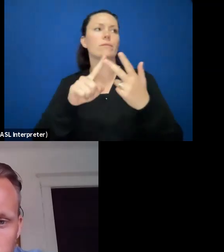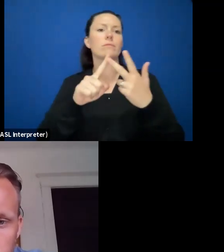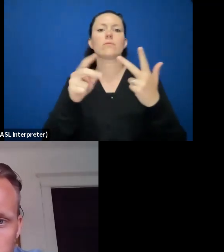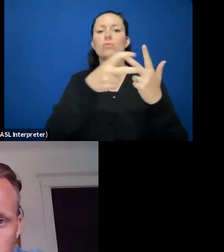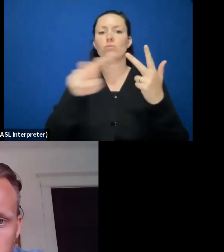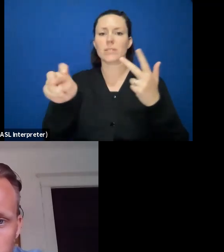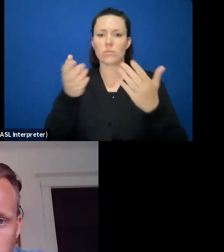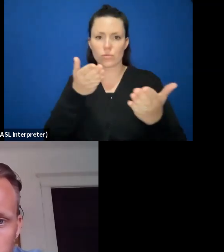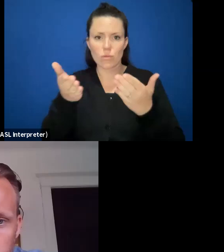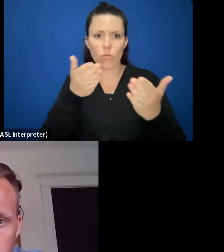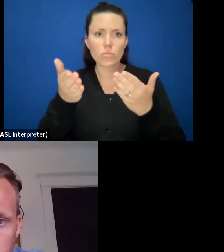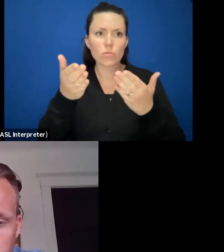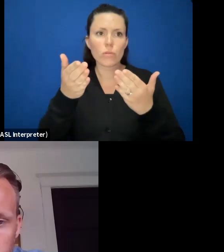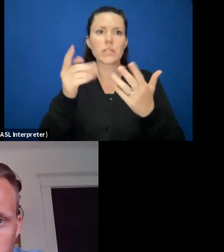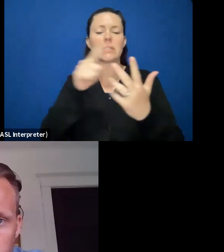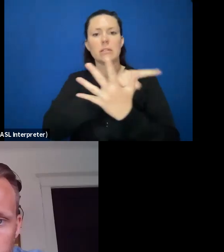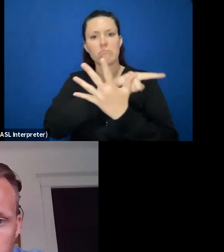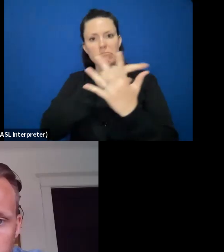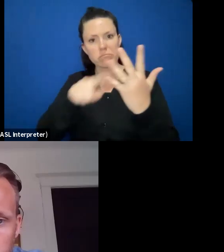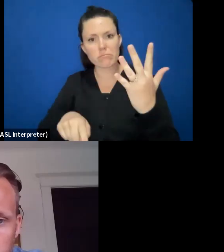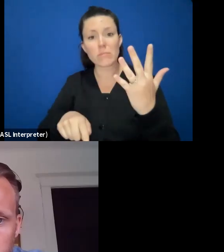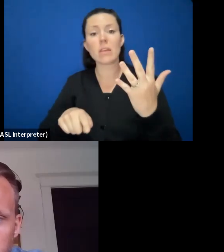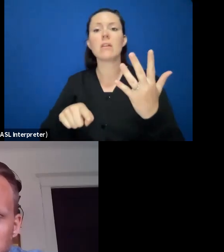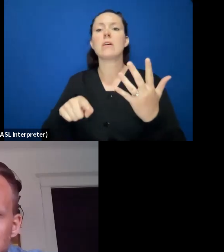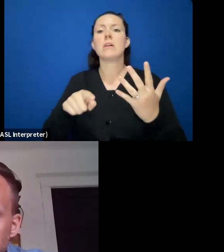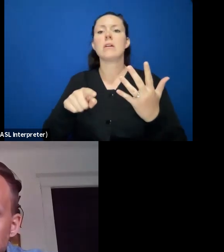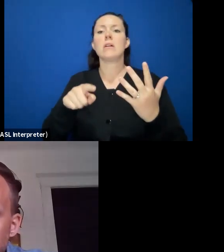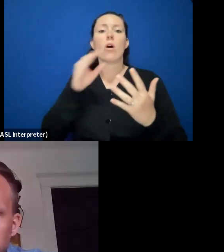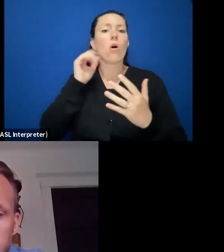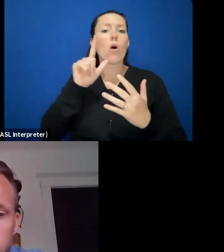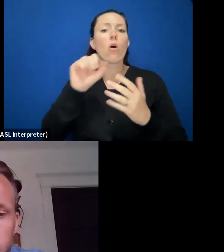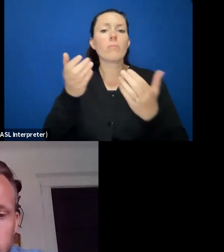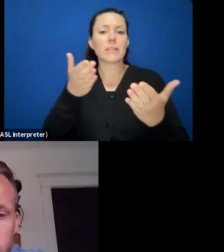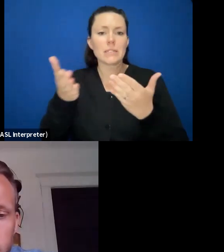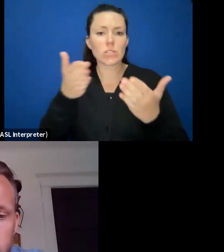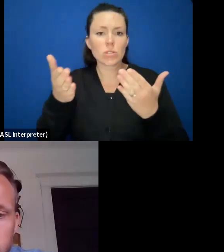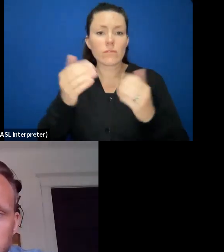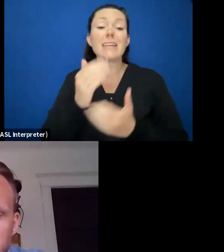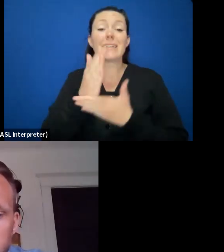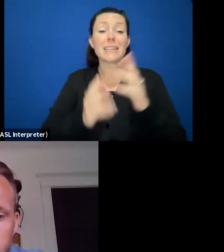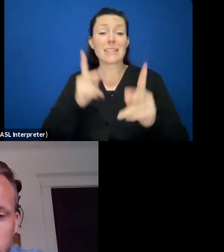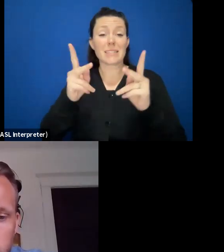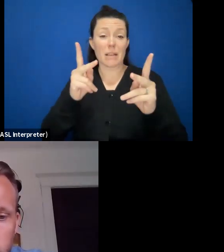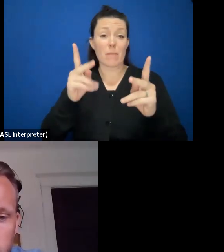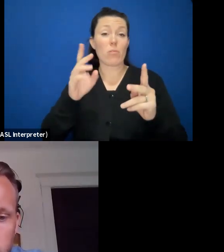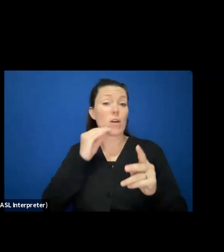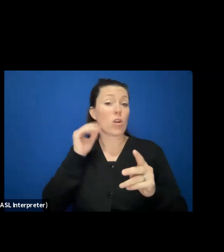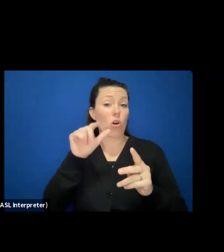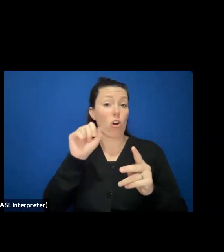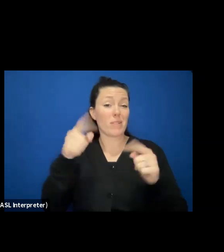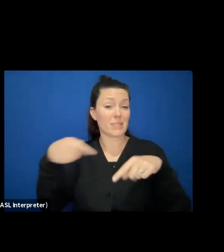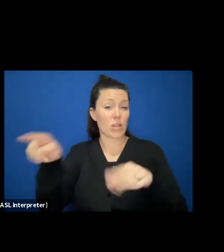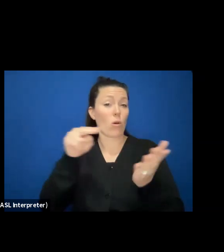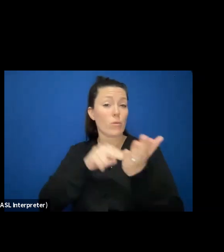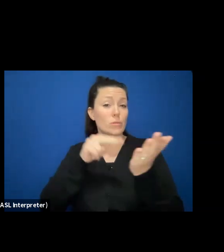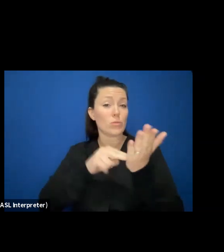services. For those that were on homelessness, probably went to nursing homes, and we were able to move them out of the nursing home to